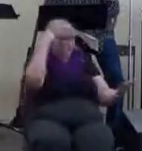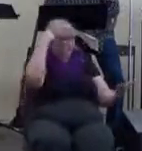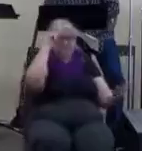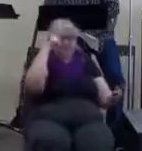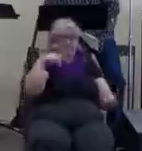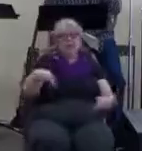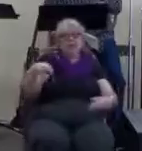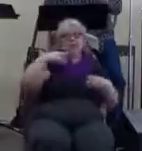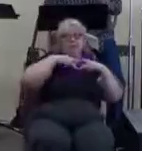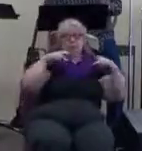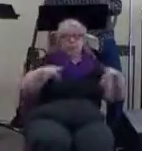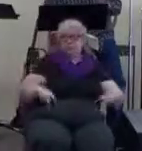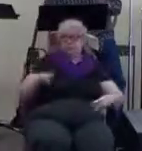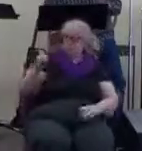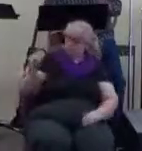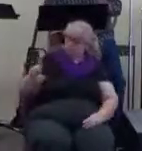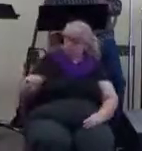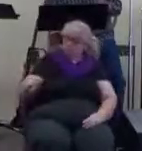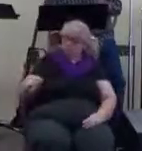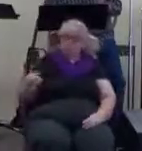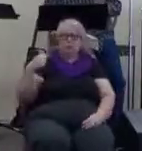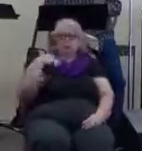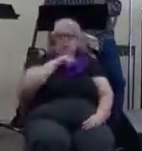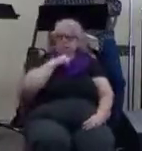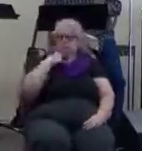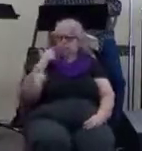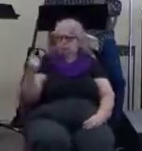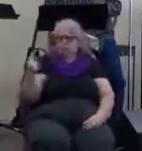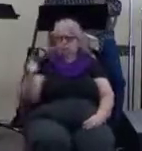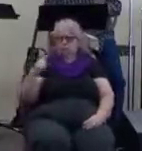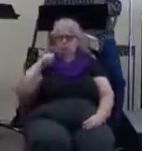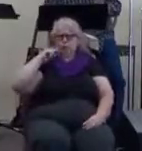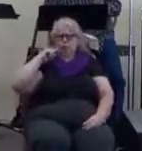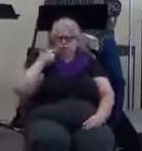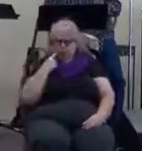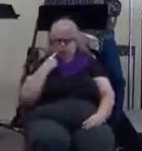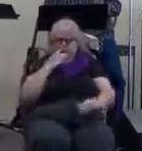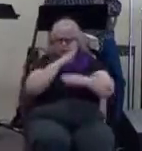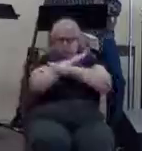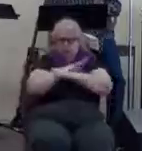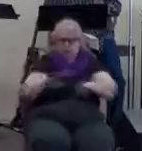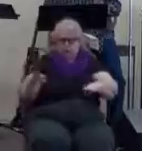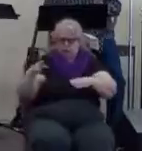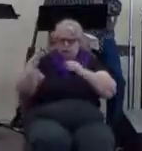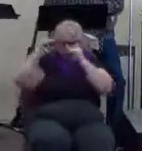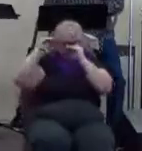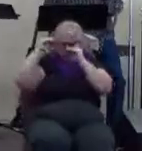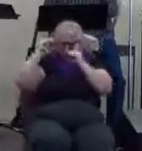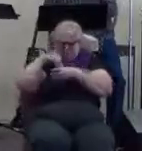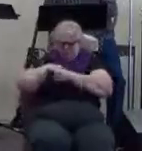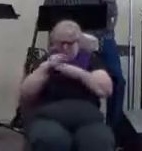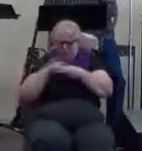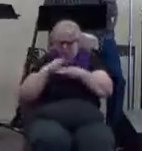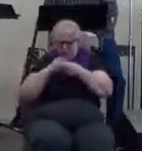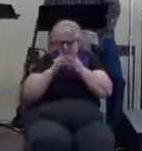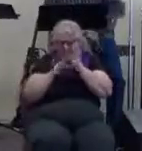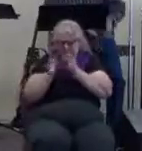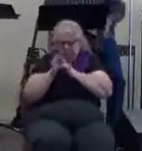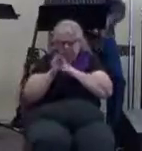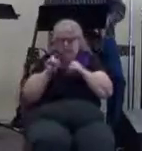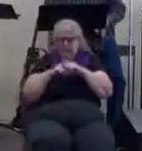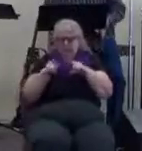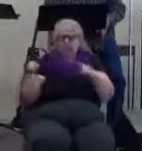priest. "We gave you strict orders not to teach in this name," he said. "Yet you filled